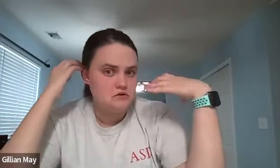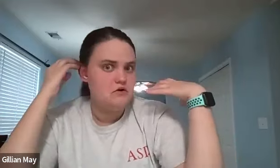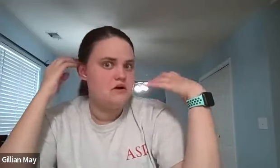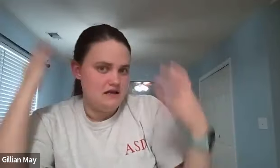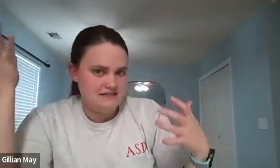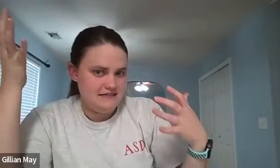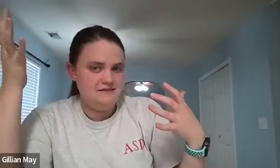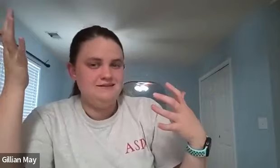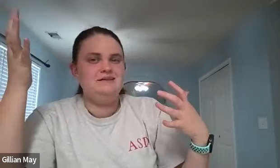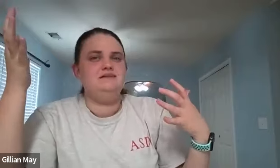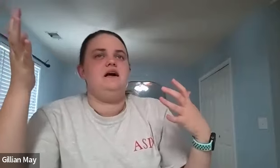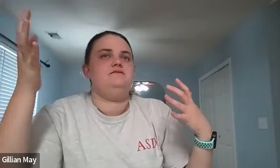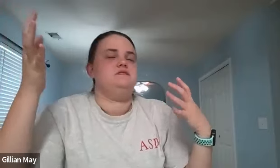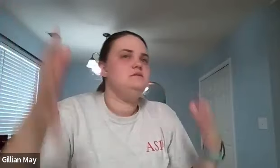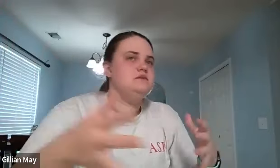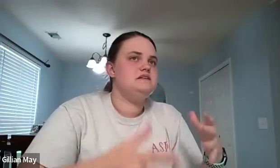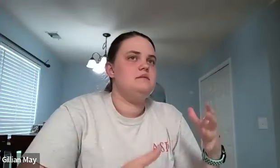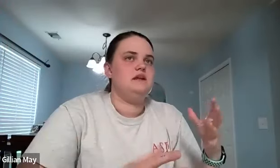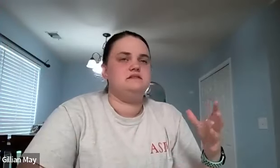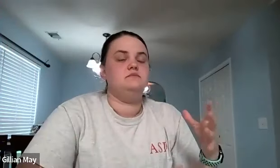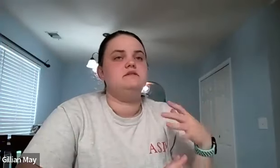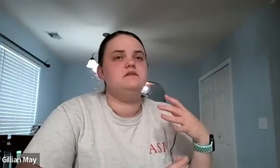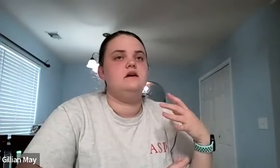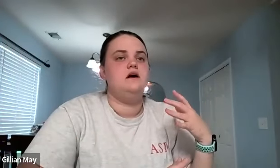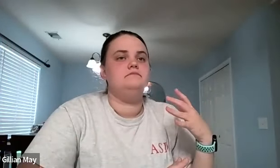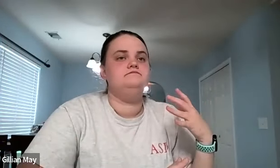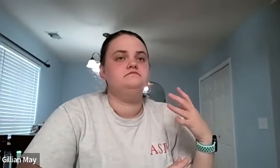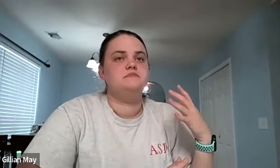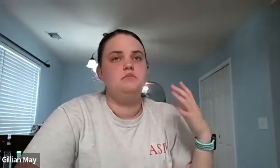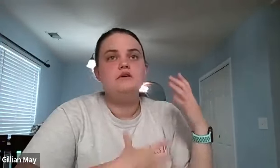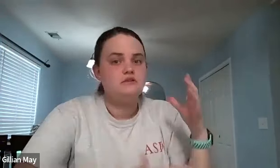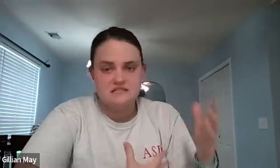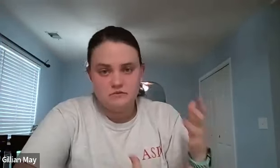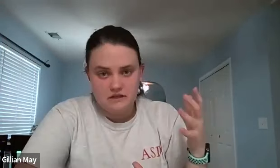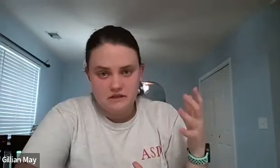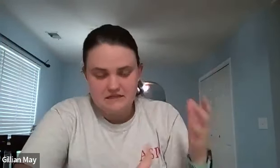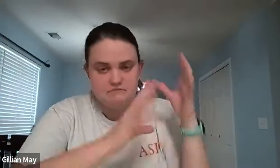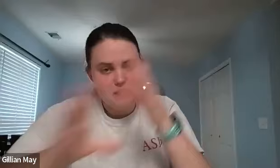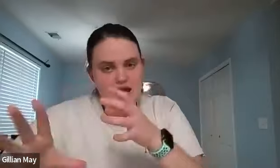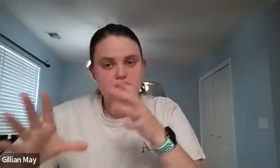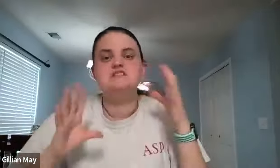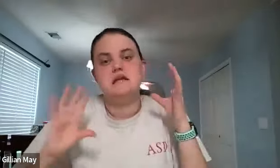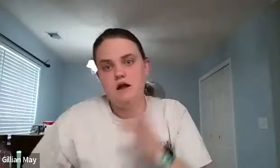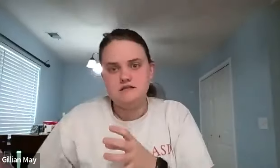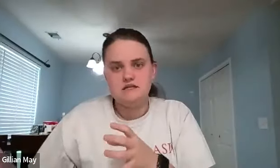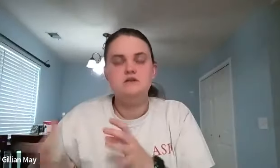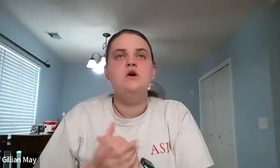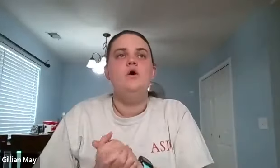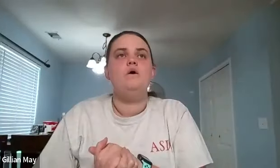general cousin, like if the sibling, I mean, not the sibling, the boy or girl doesn't really, it doesn't matter. You're just saying a cousin, or you're